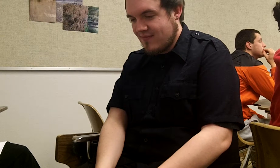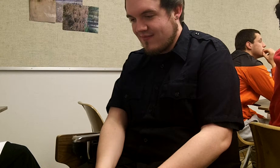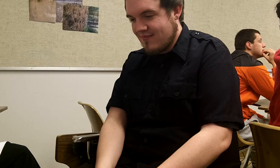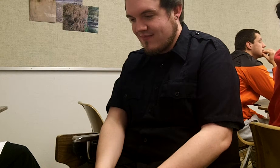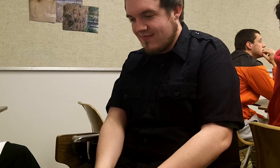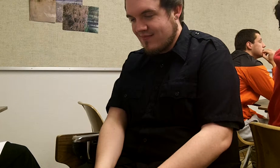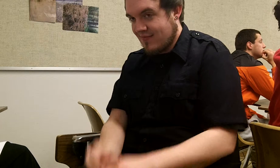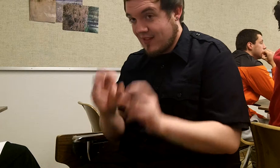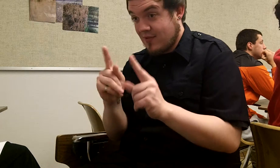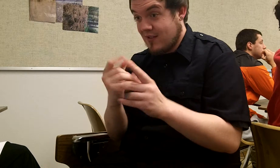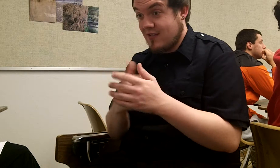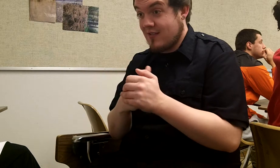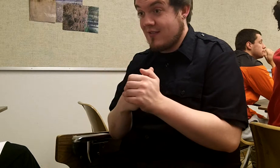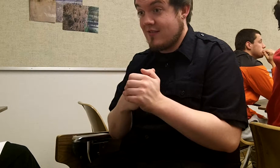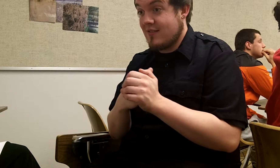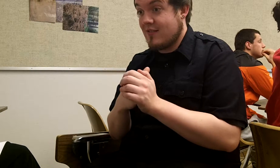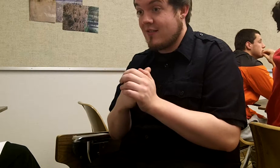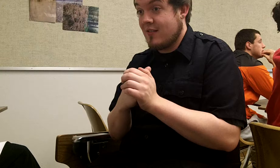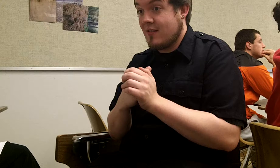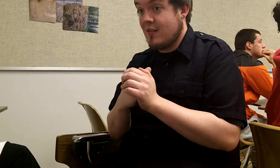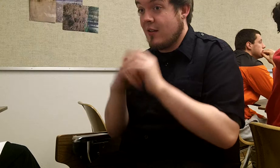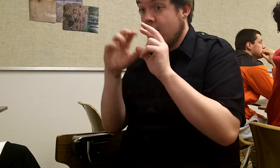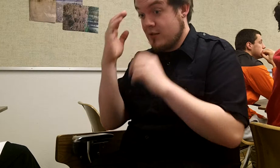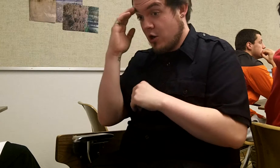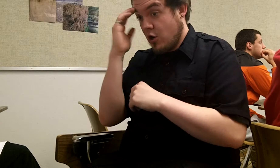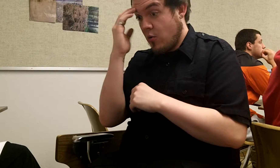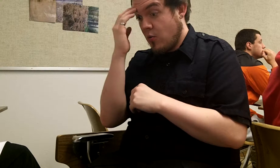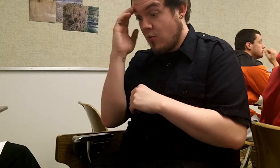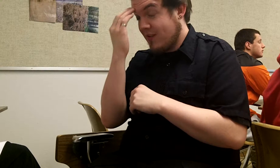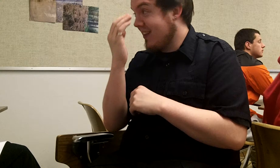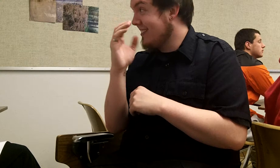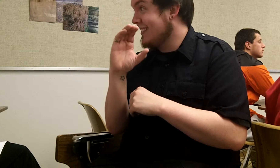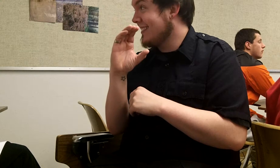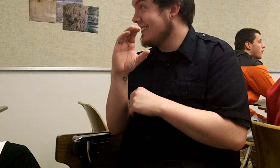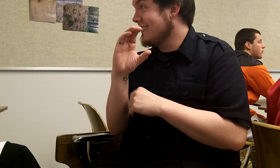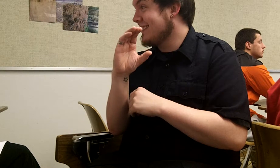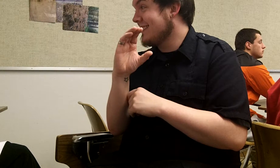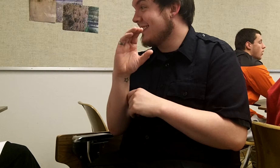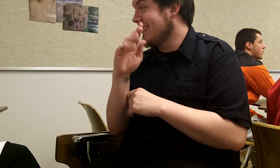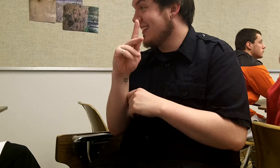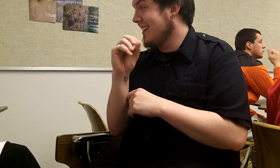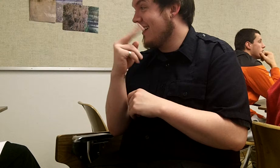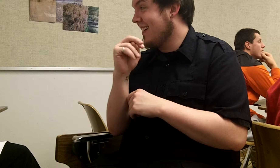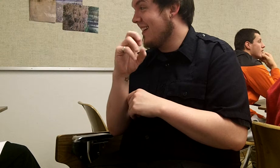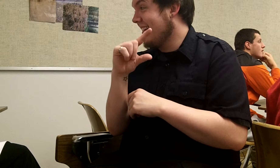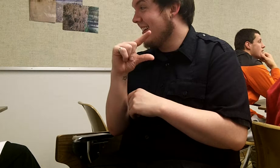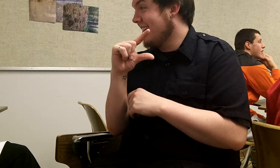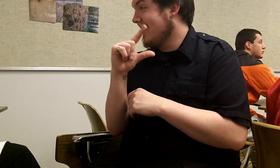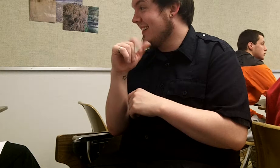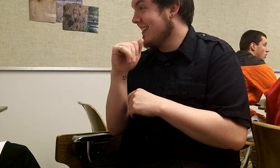All right, this actually is known as what's called the canonical WINT pathway. In other words, the typical or basic WINT